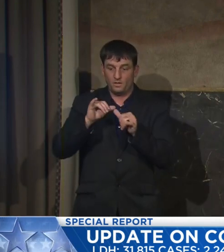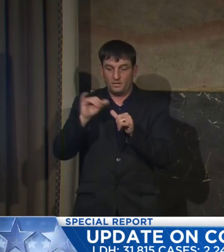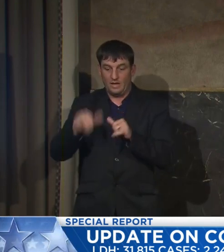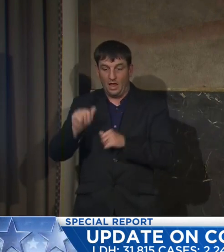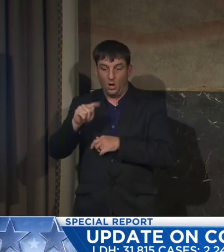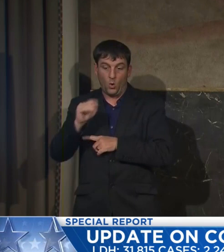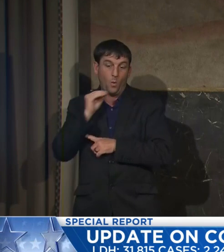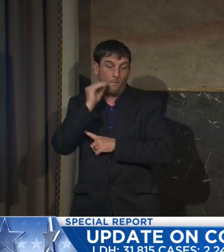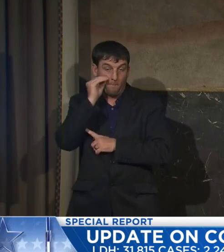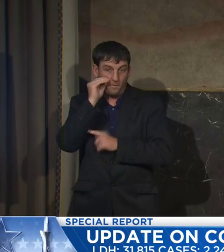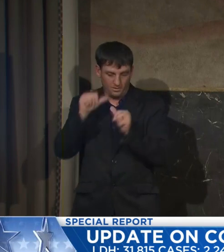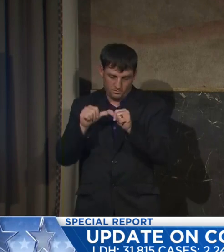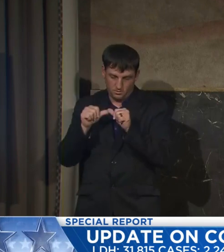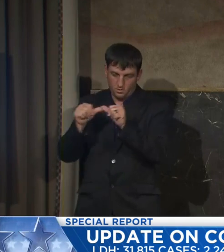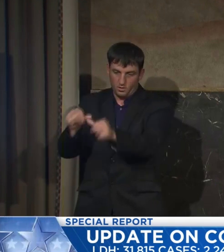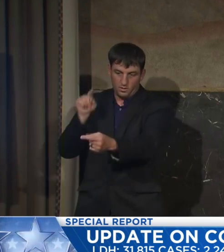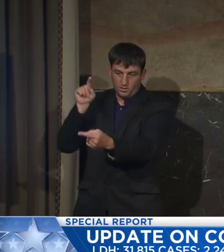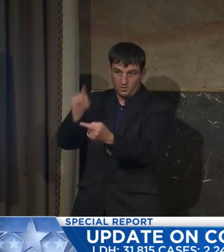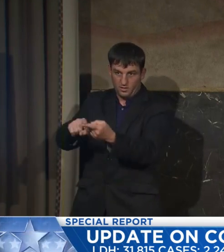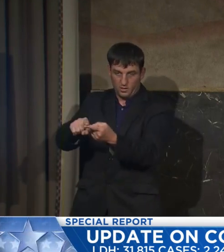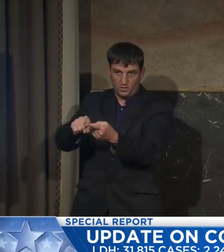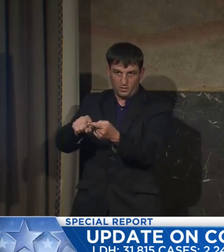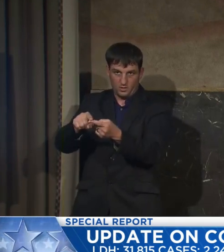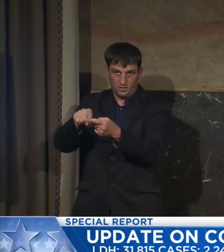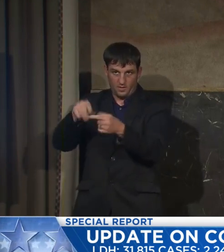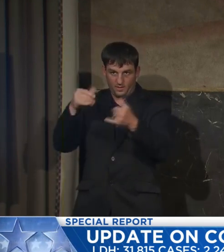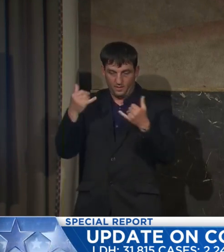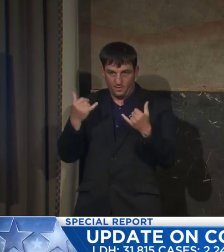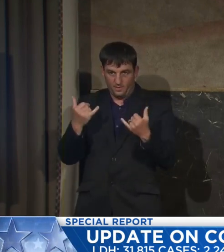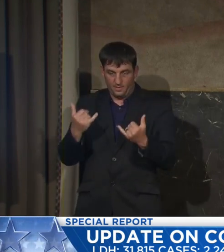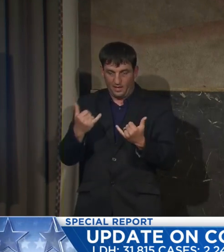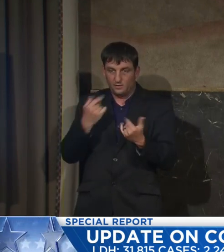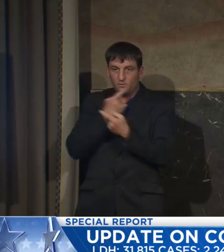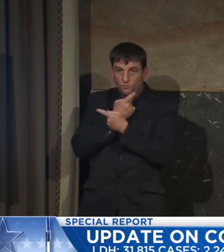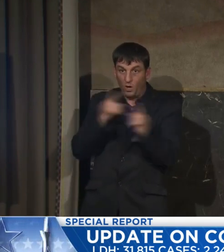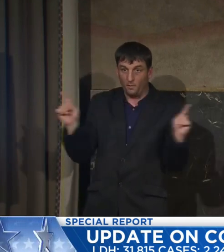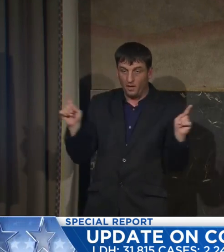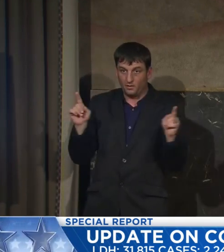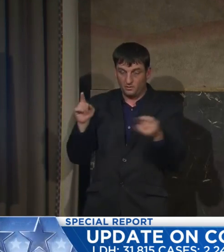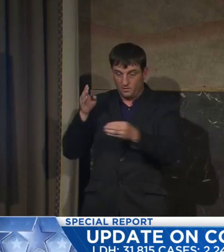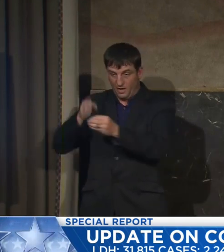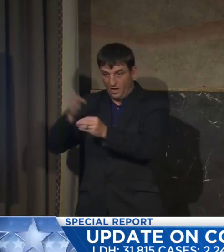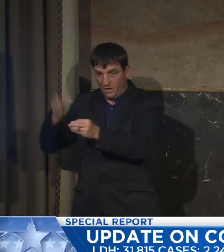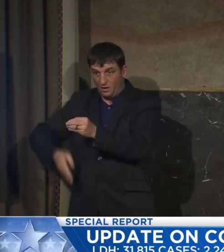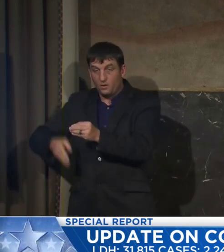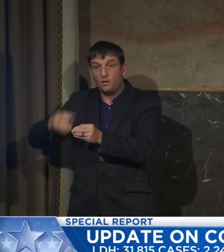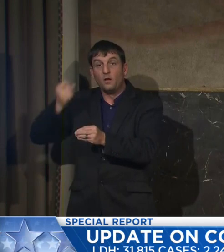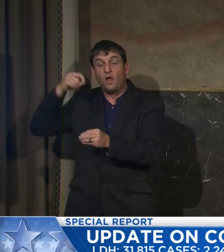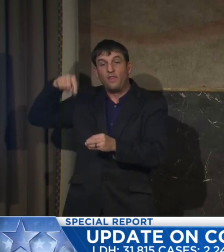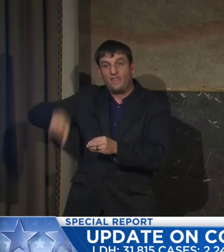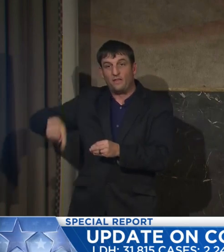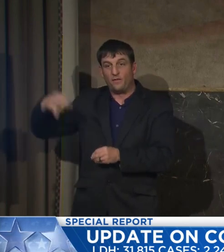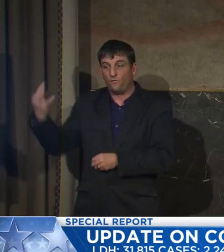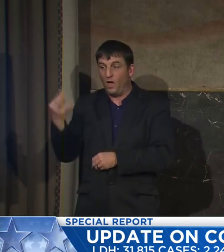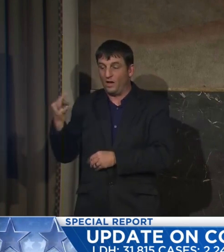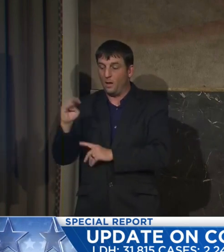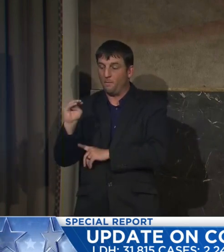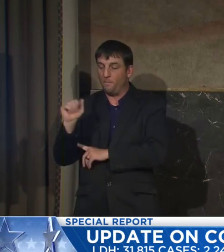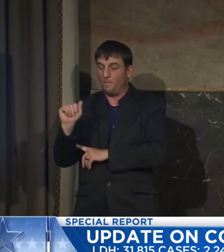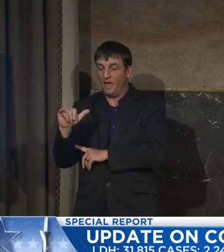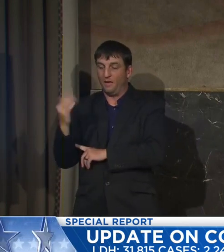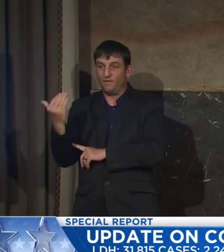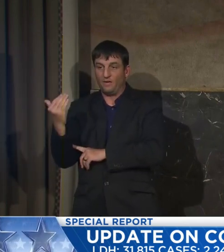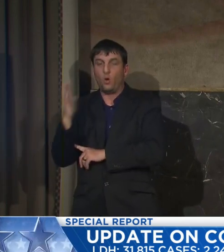through the end of this current proclamation period, but on this Friday, May the 15th, we